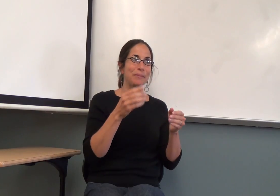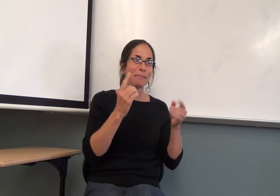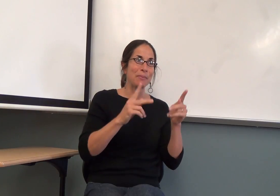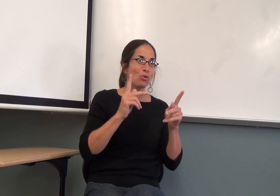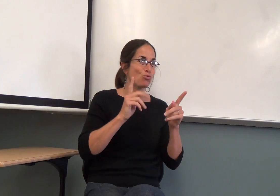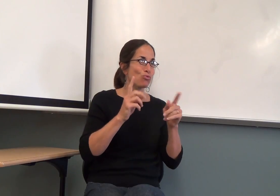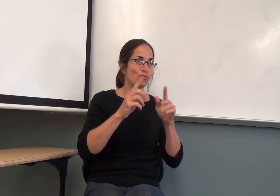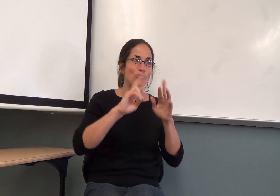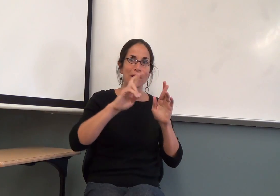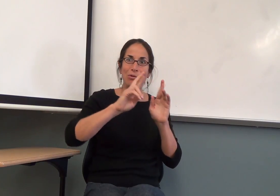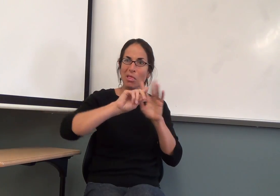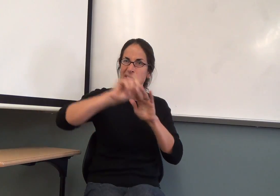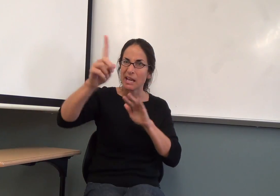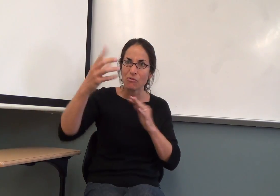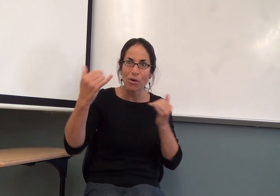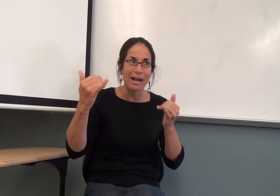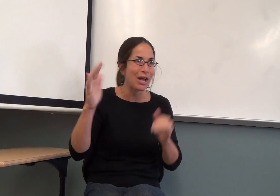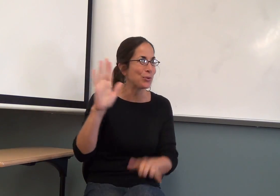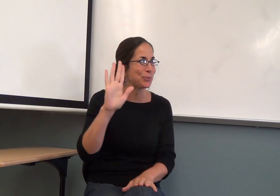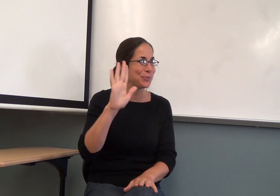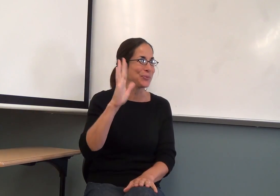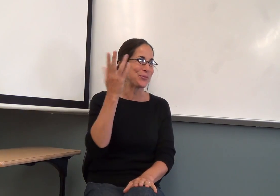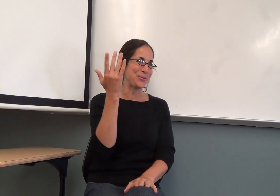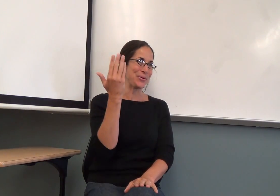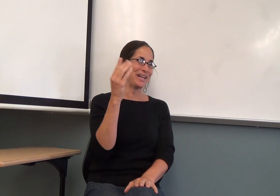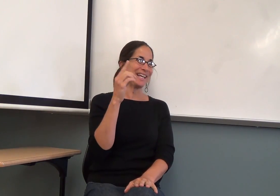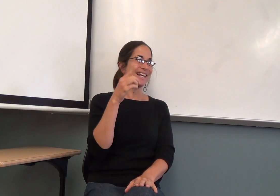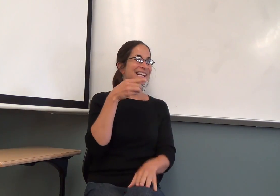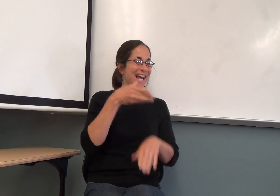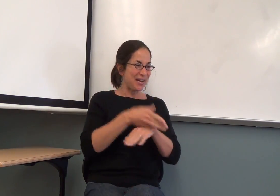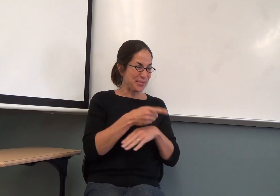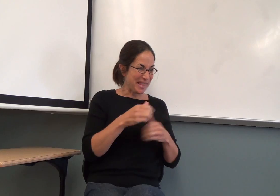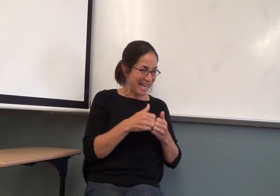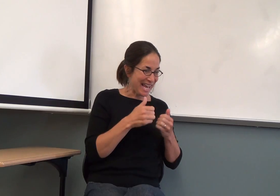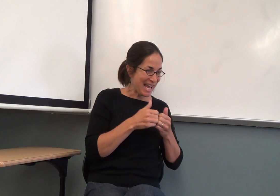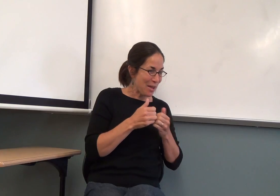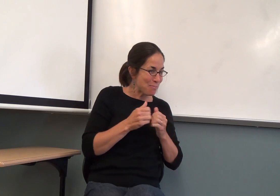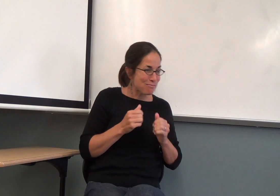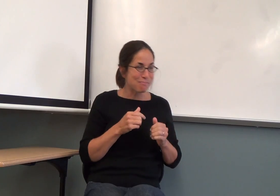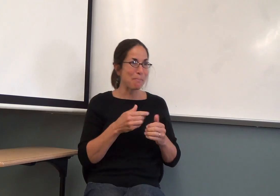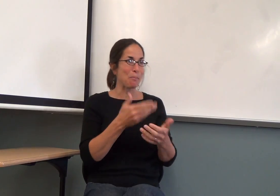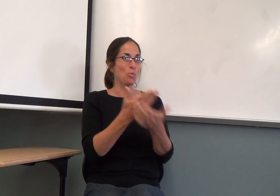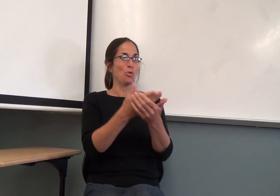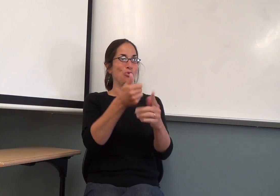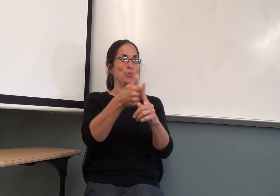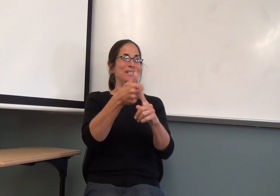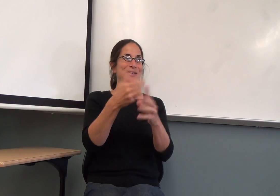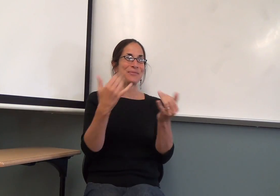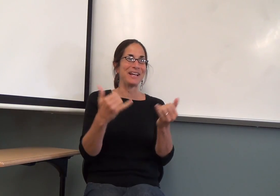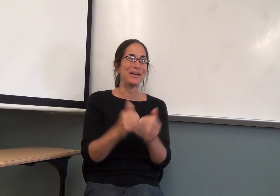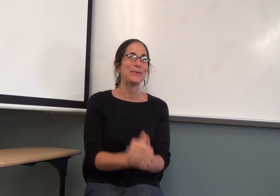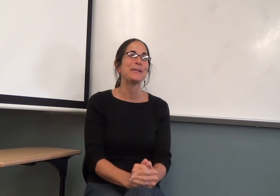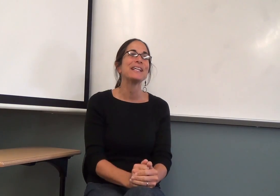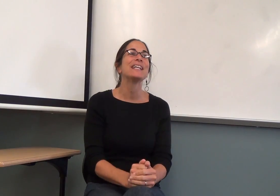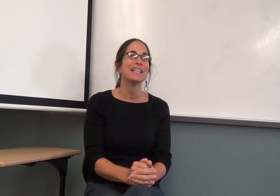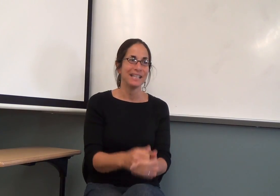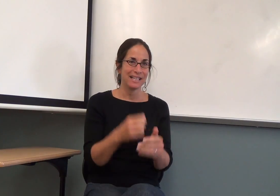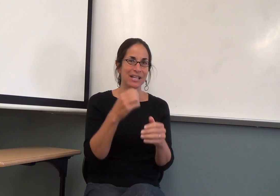door. It's not over after that game? Are you kidding me? You got to prove yourselves again. So please take one, pass